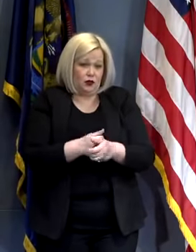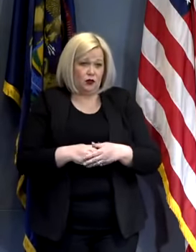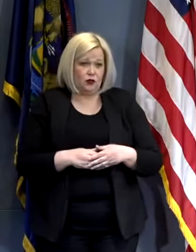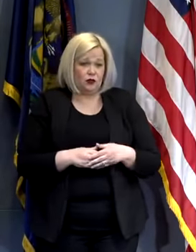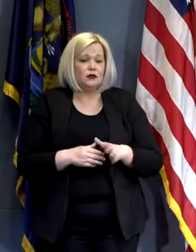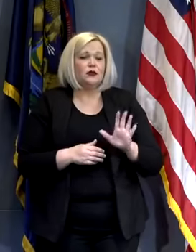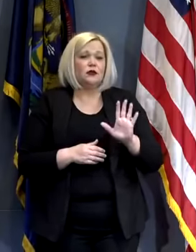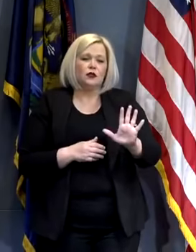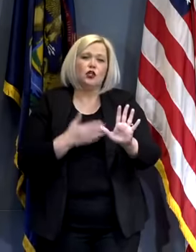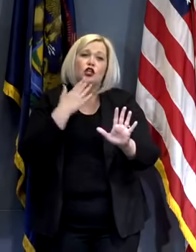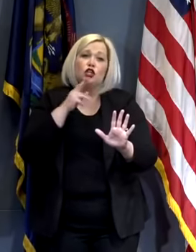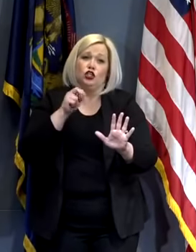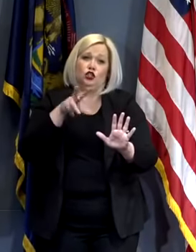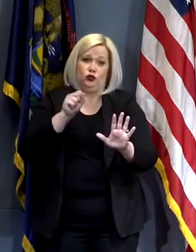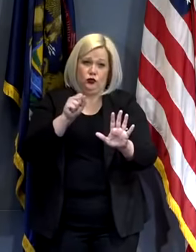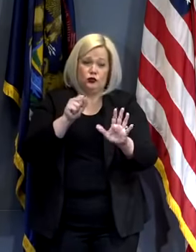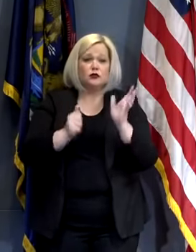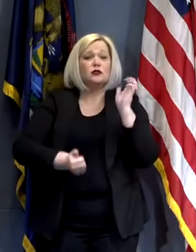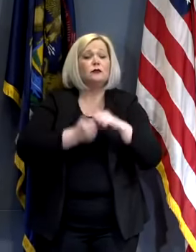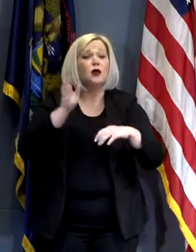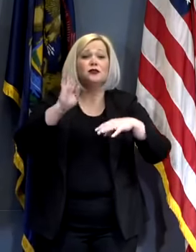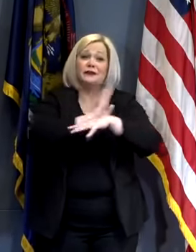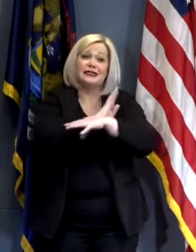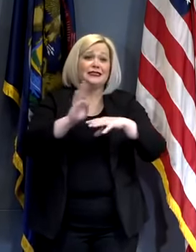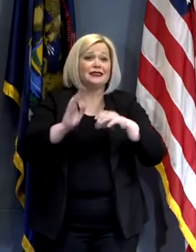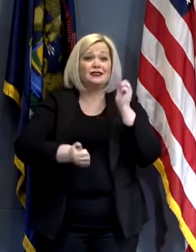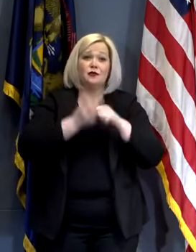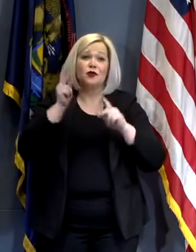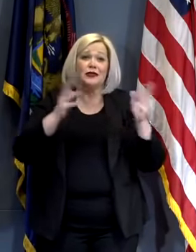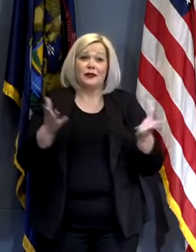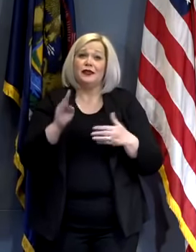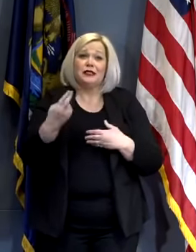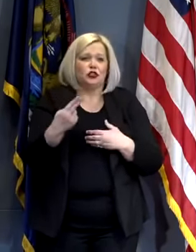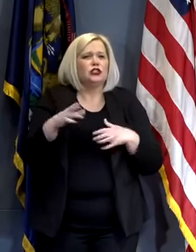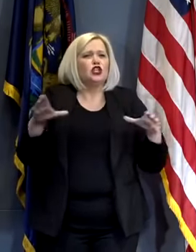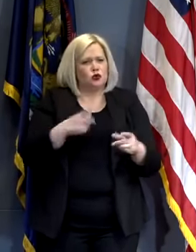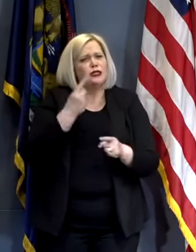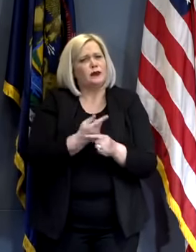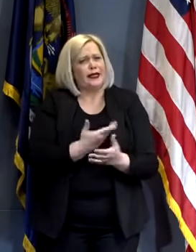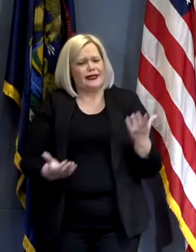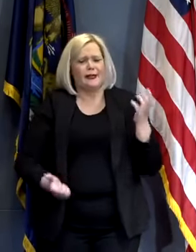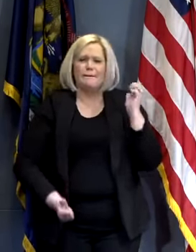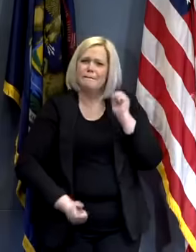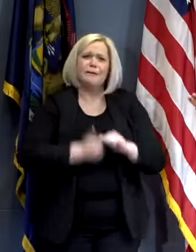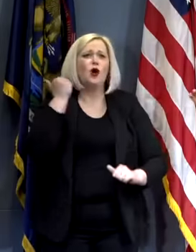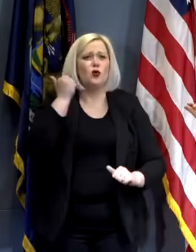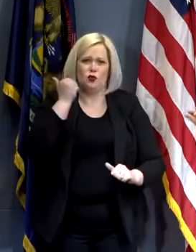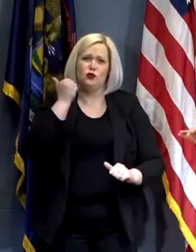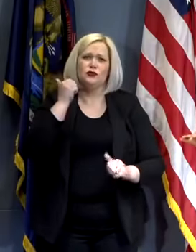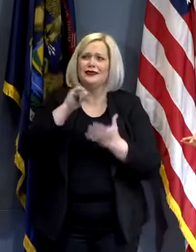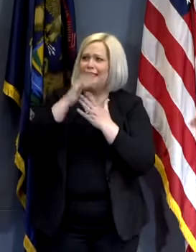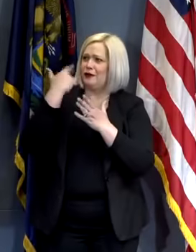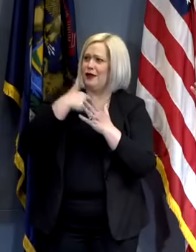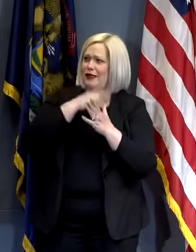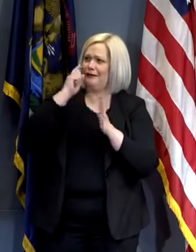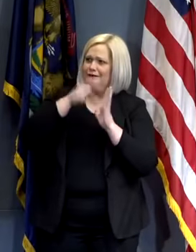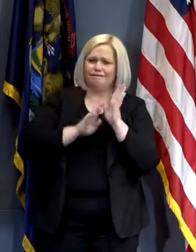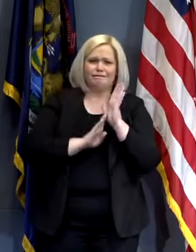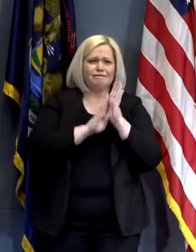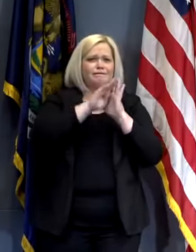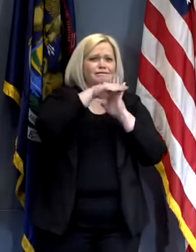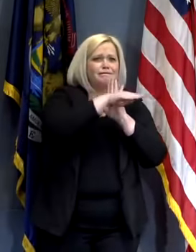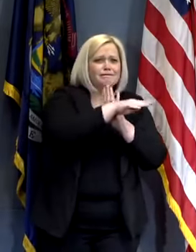The vast majority of businesses and people in our state are doing the right thing. The vast majority. That's why we see our curve flattening. That's why we